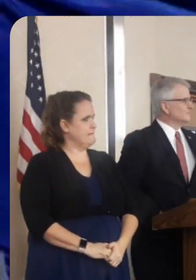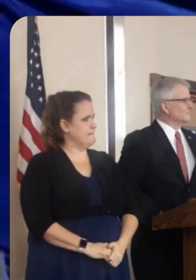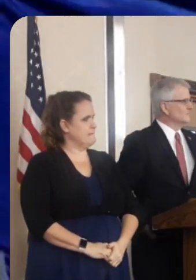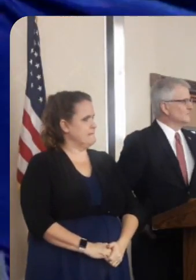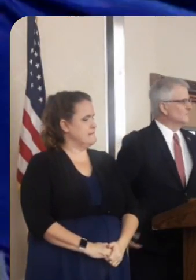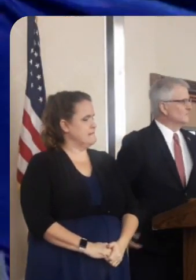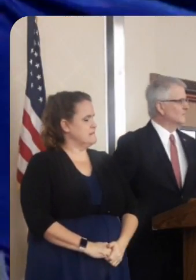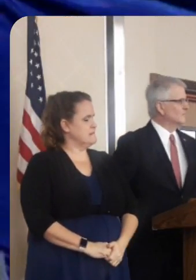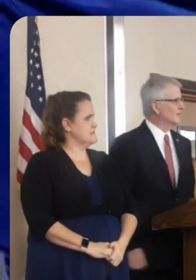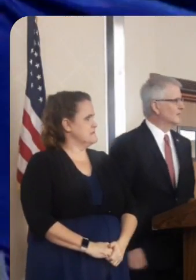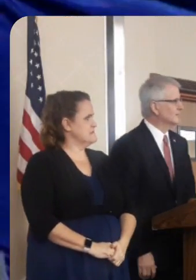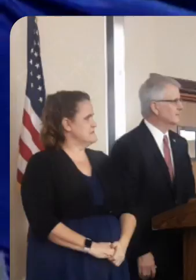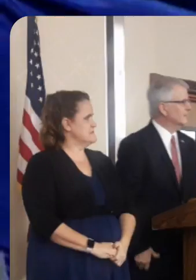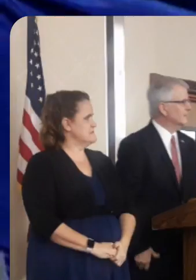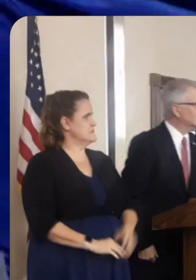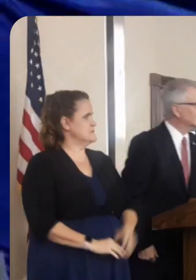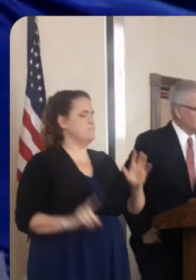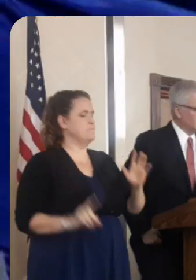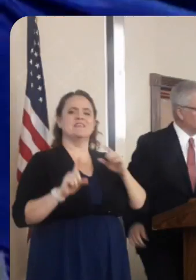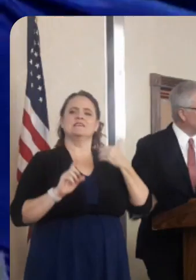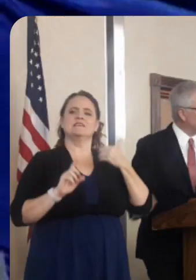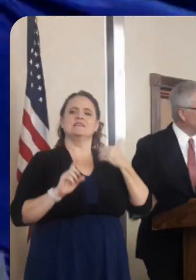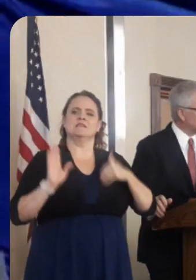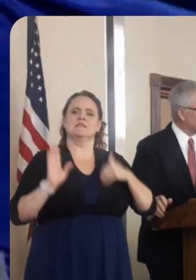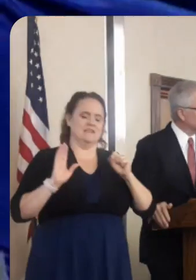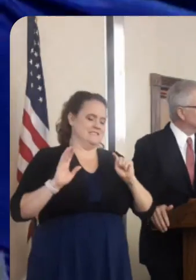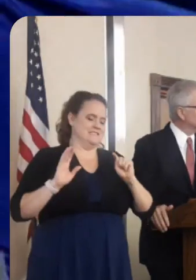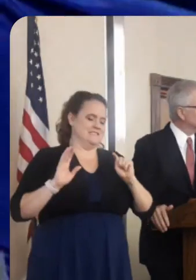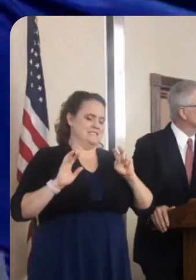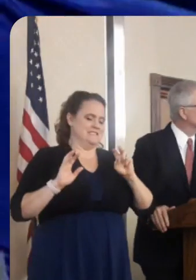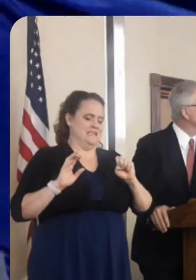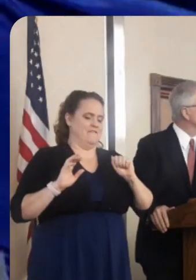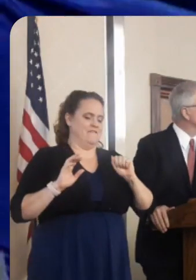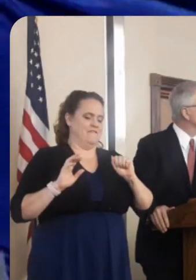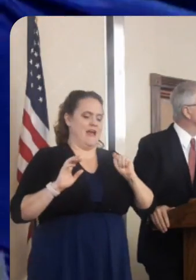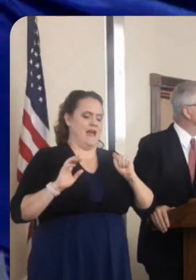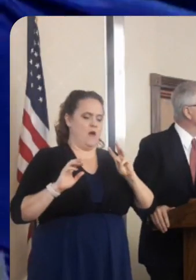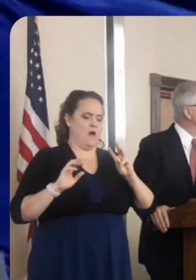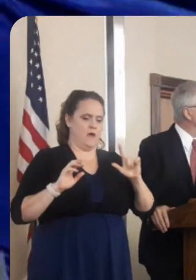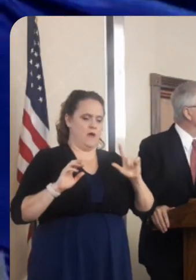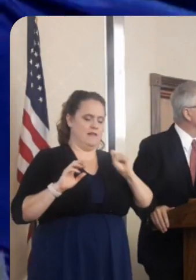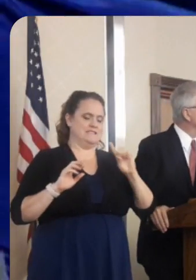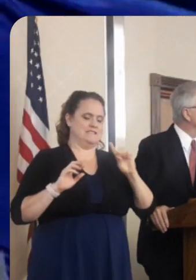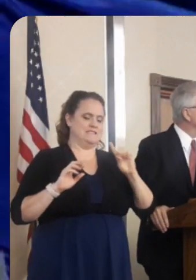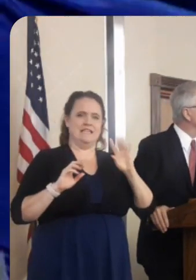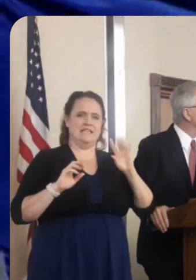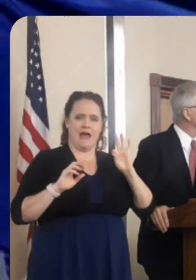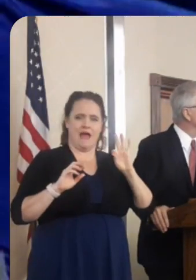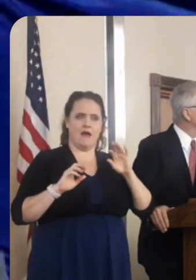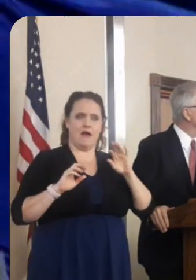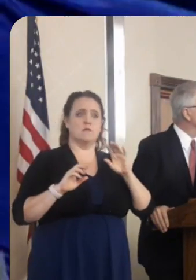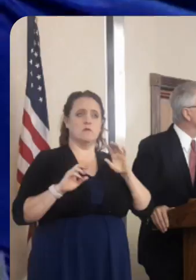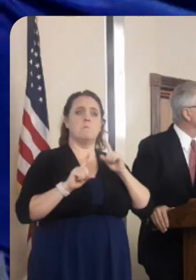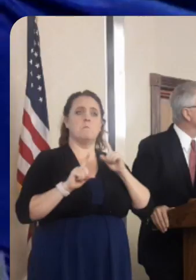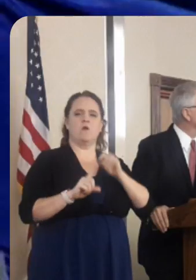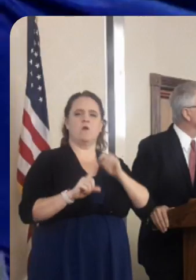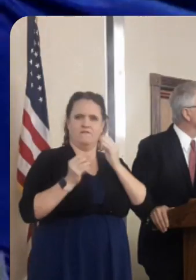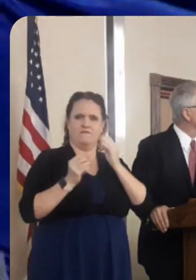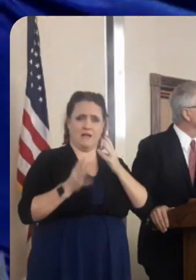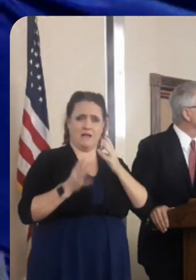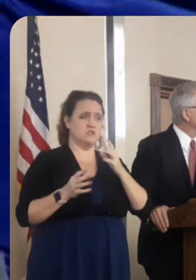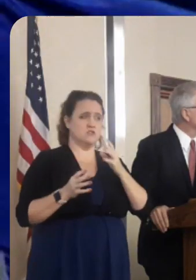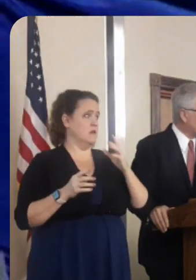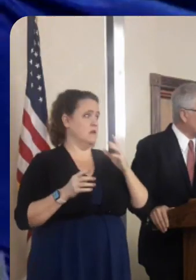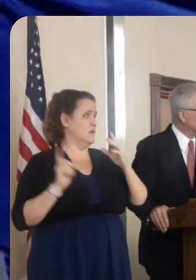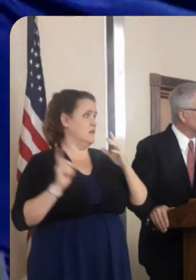We have information, Steve Atwell, SD9. Yes. Also the volunteer committee on there anymore?